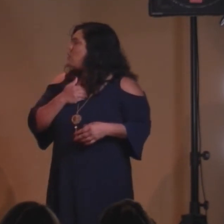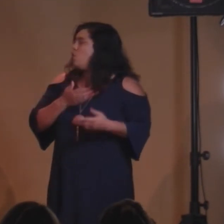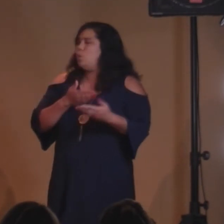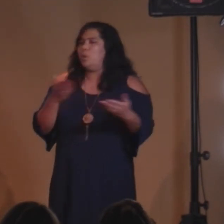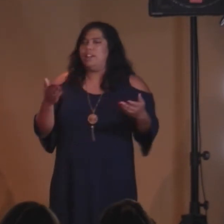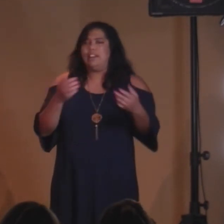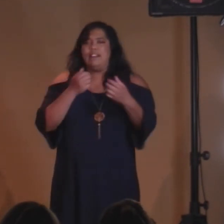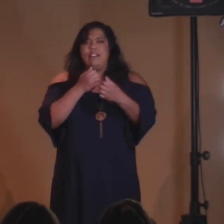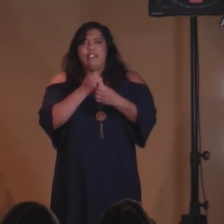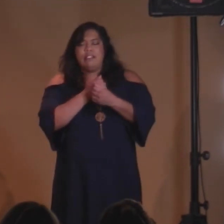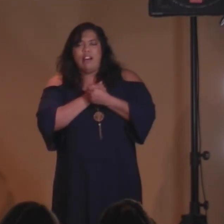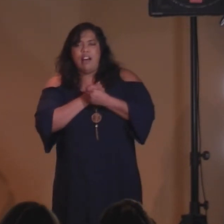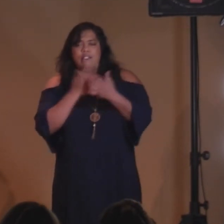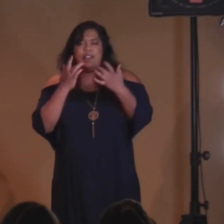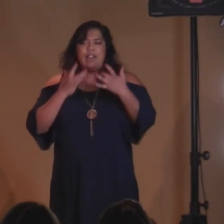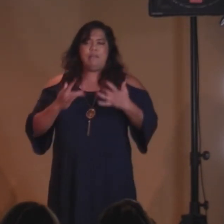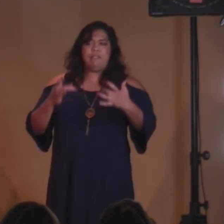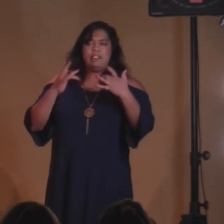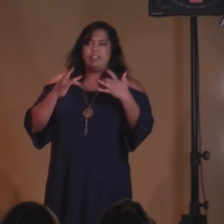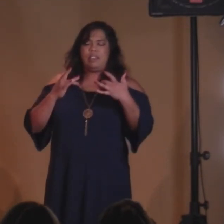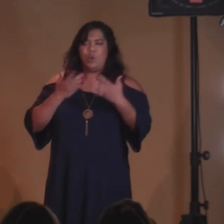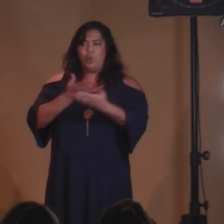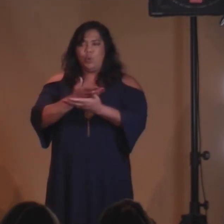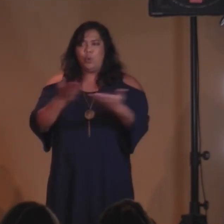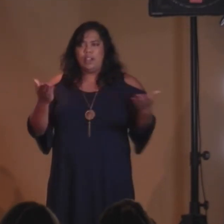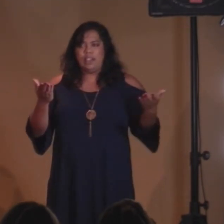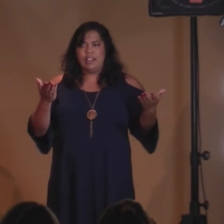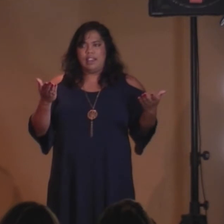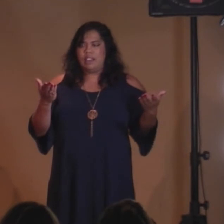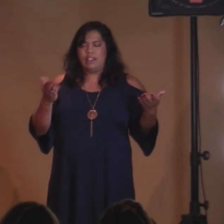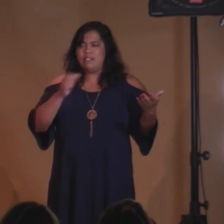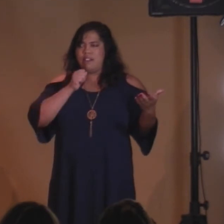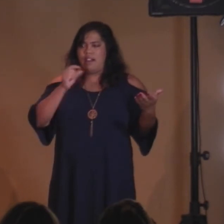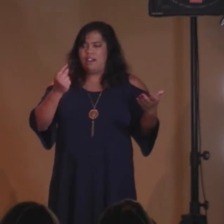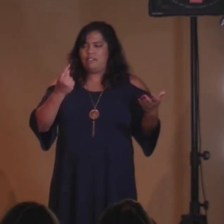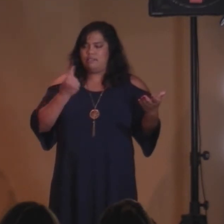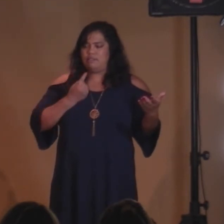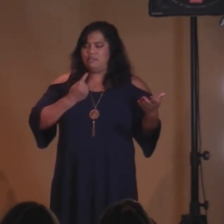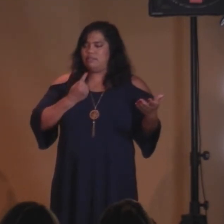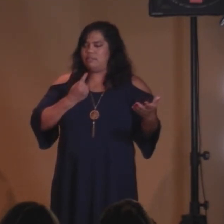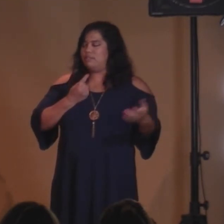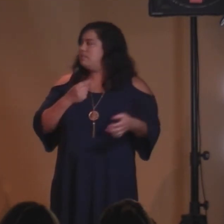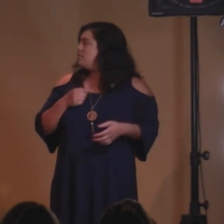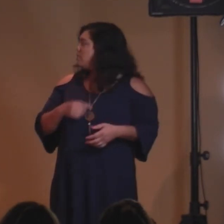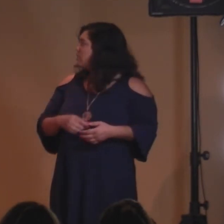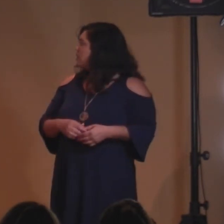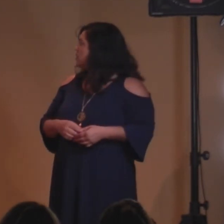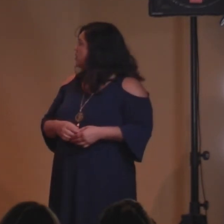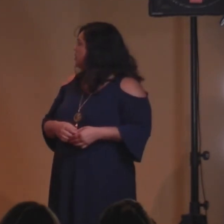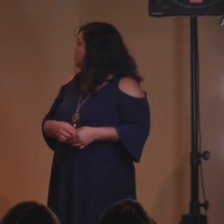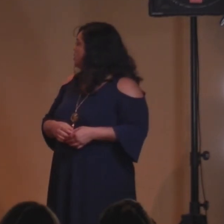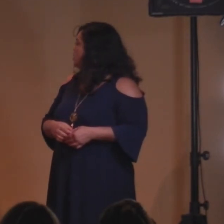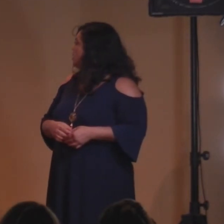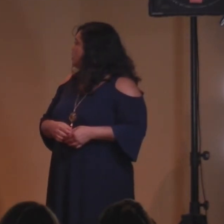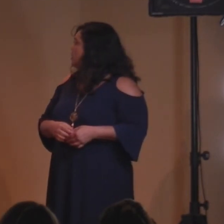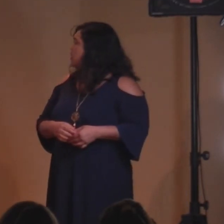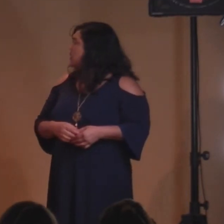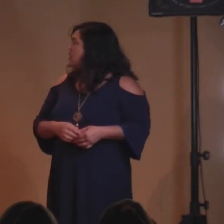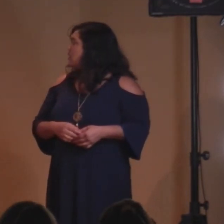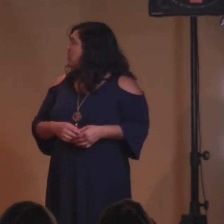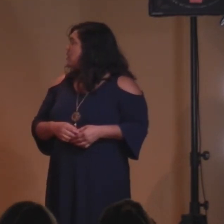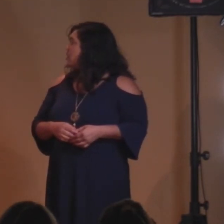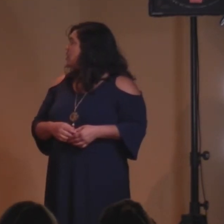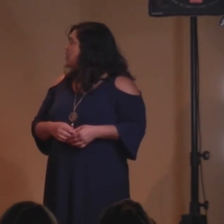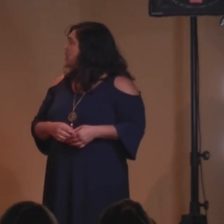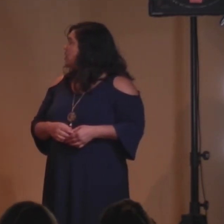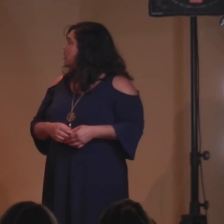understanding that it's we, not I. Forgive, be present in the now? Like, how do we